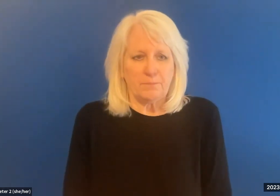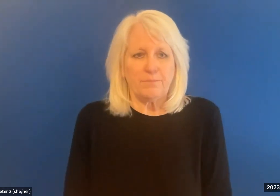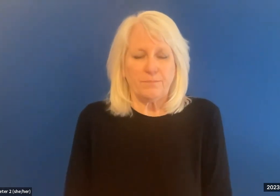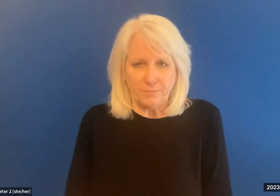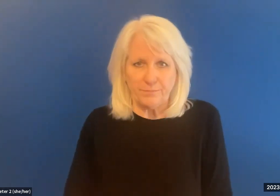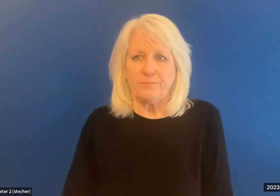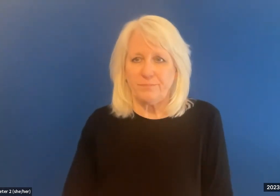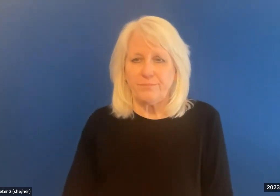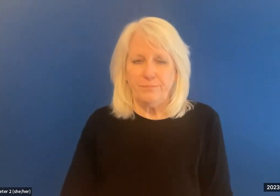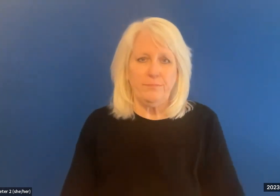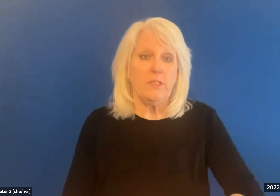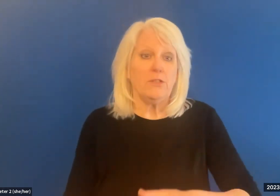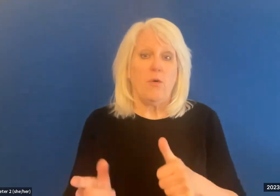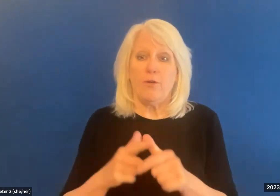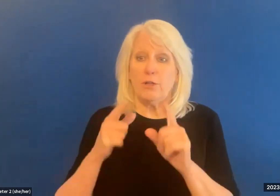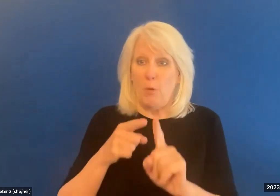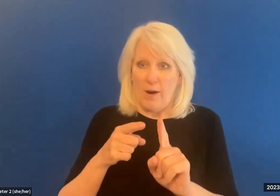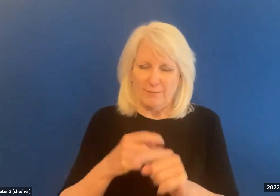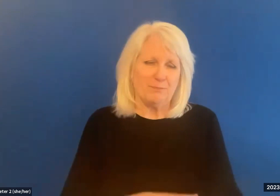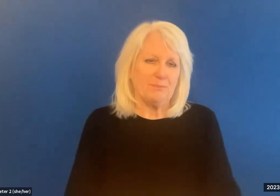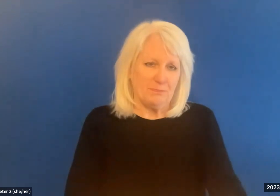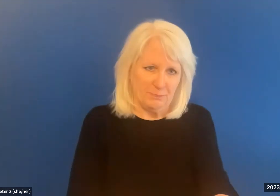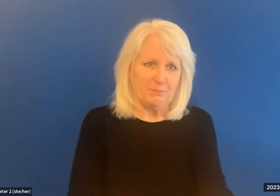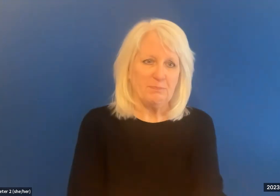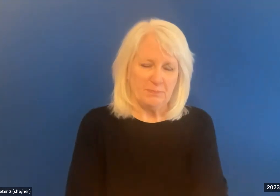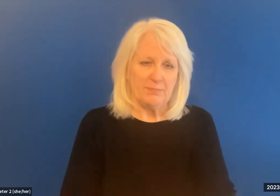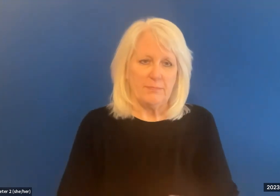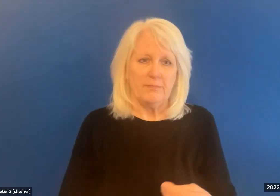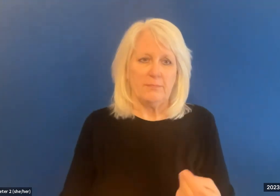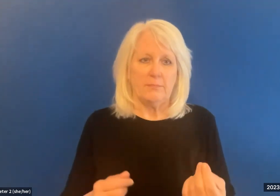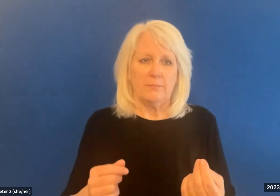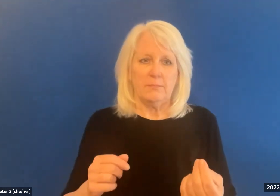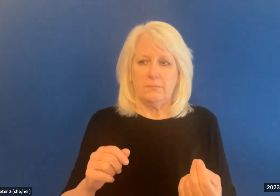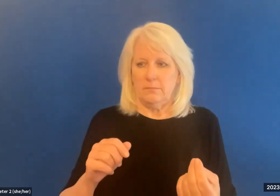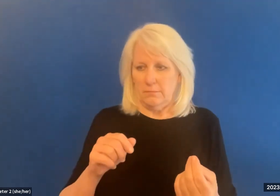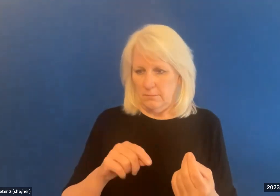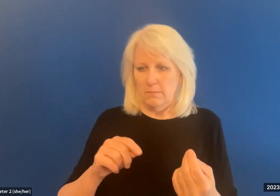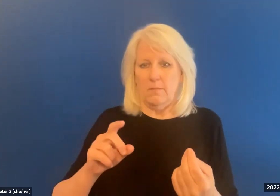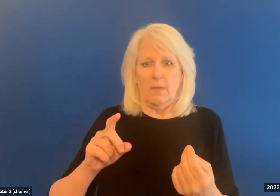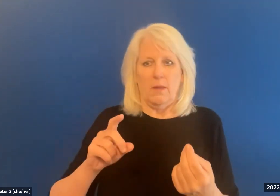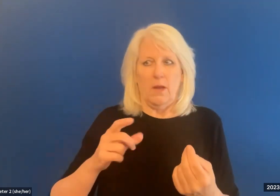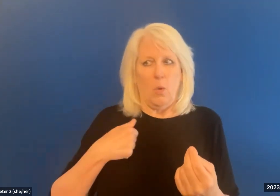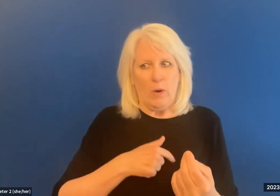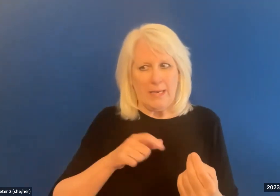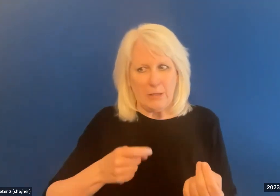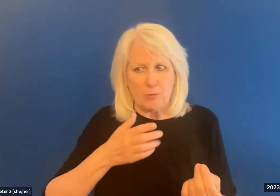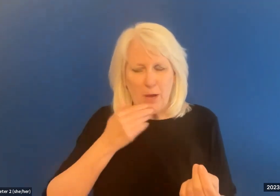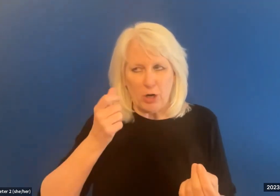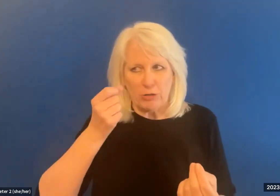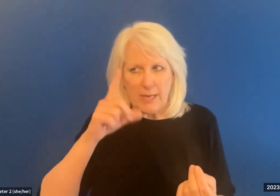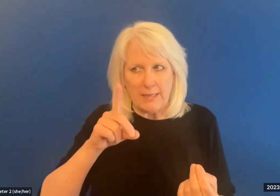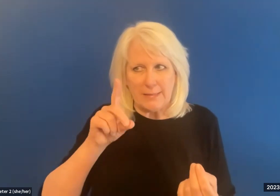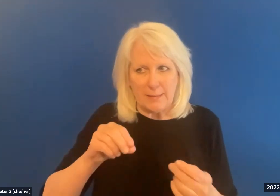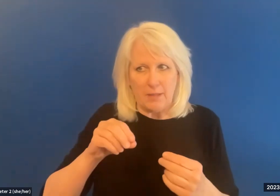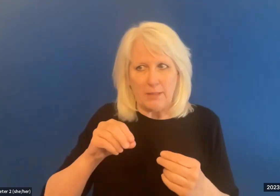So let's begin with our first point in this grand round presentation, which is the data that underscores the need for a better understanding of disability in